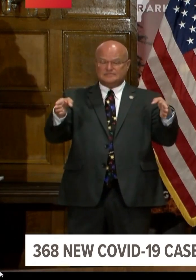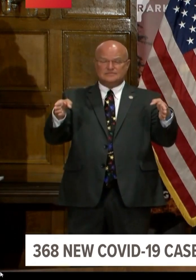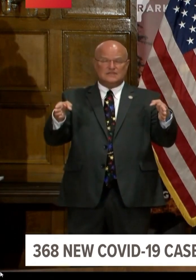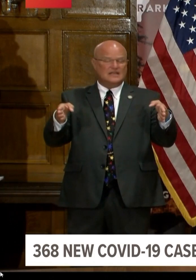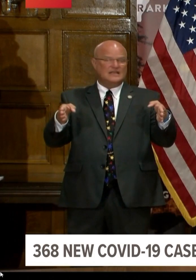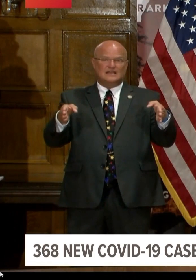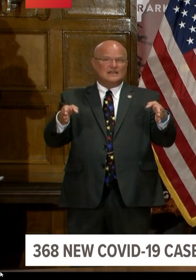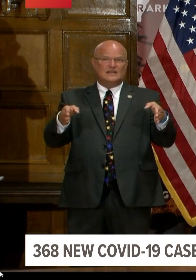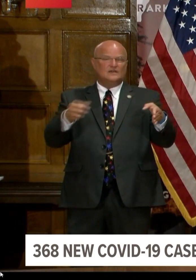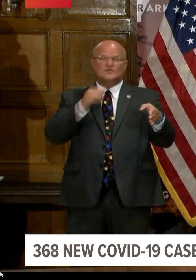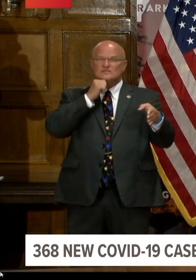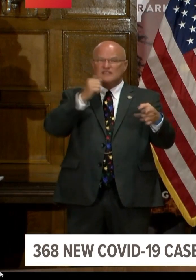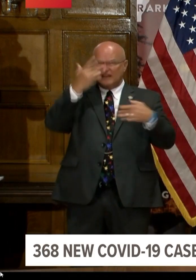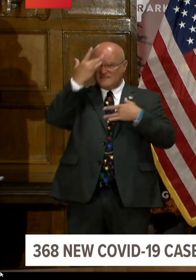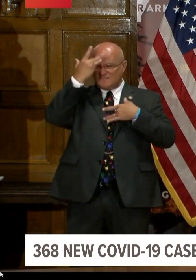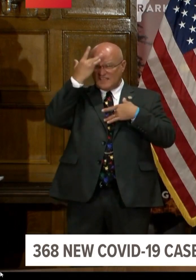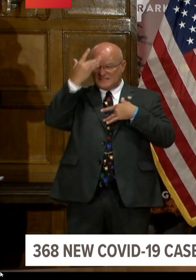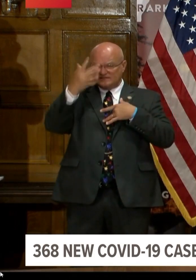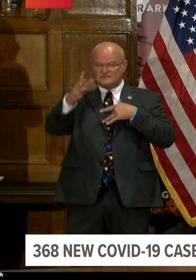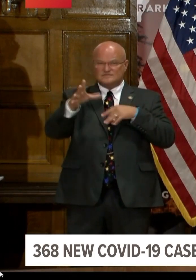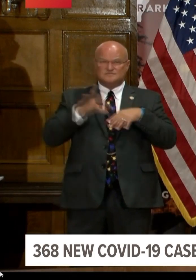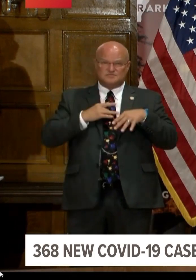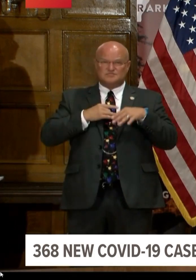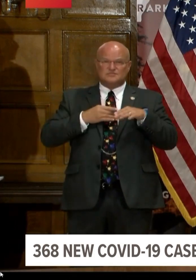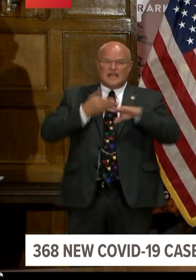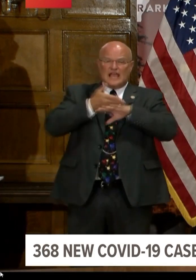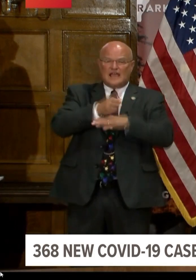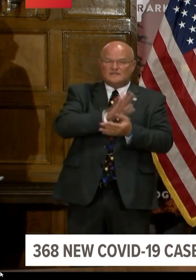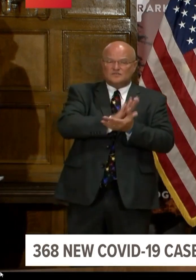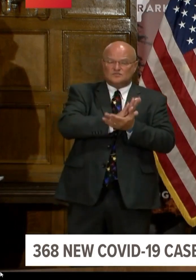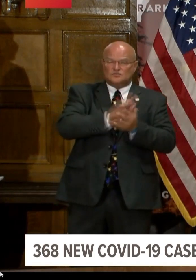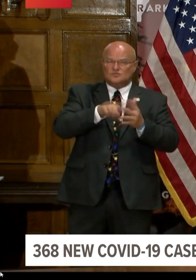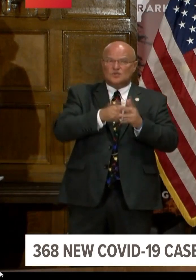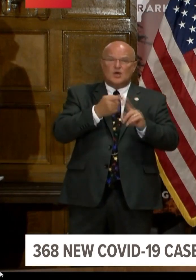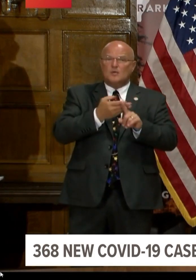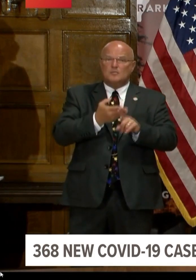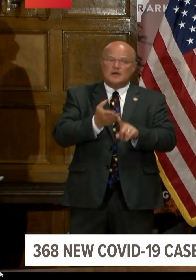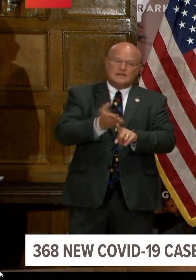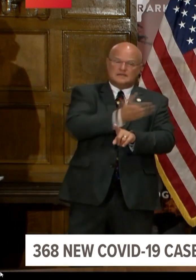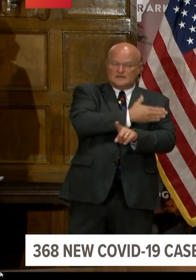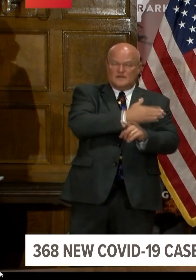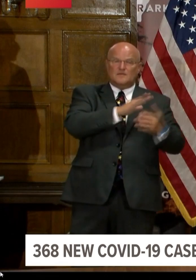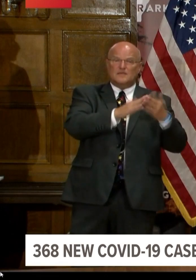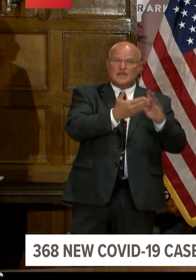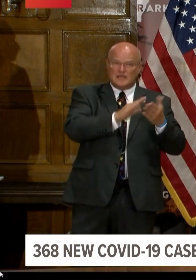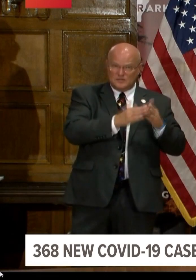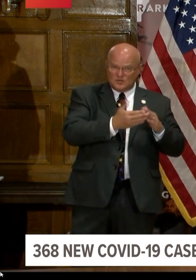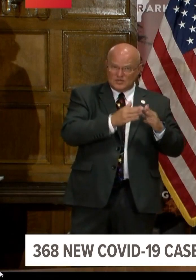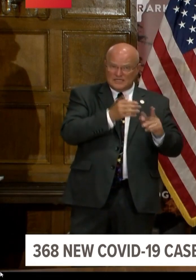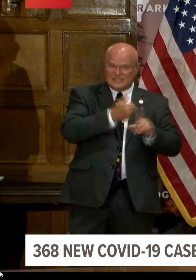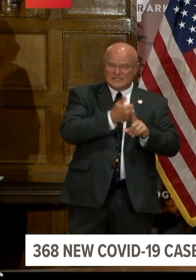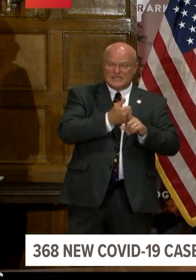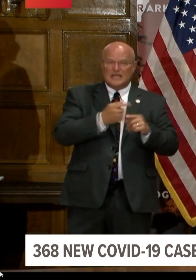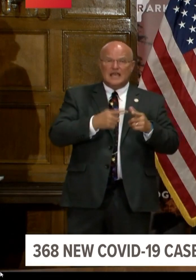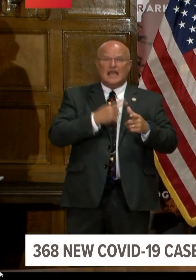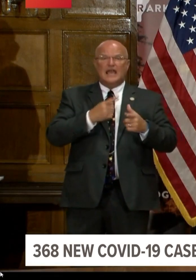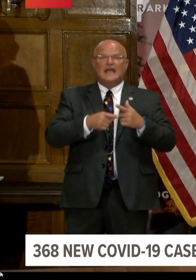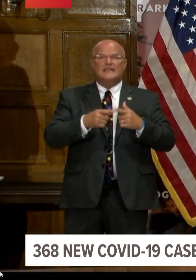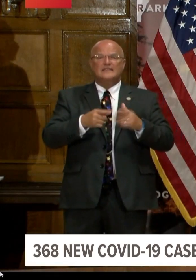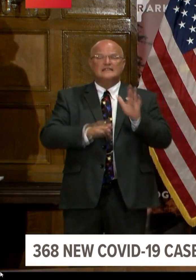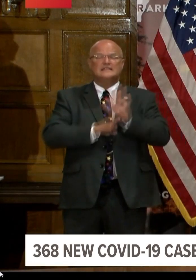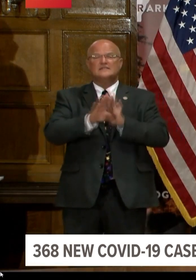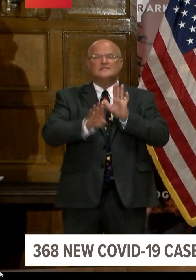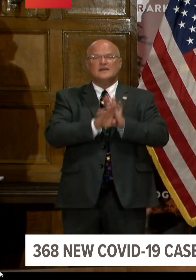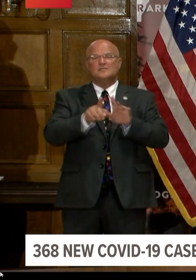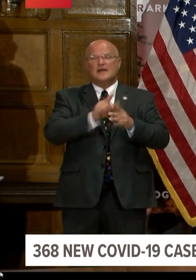wasn't an infection that was contracted after the start of school, but rather from the community and then subsequently